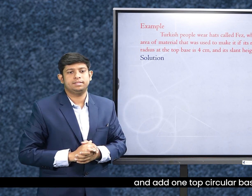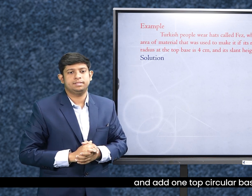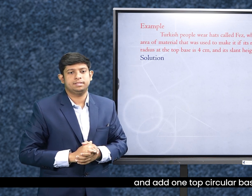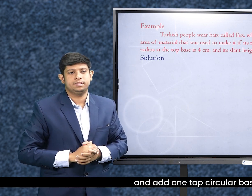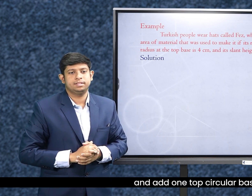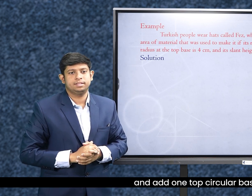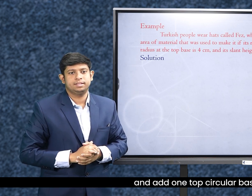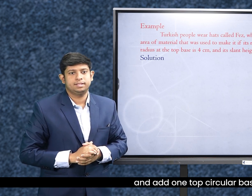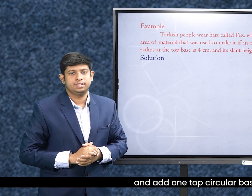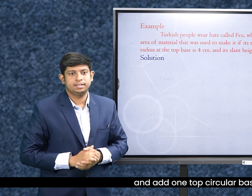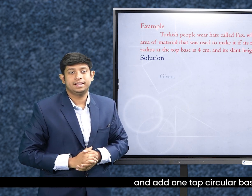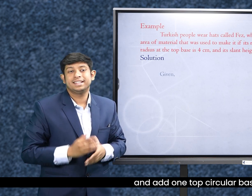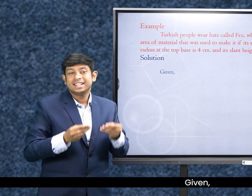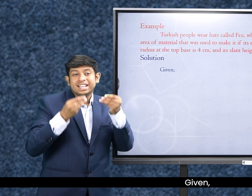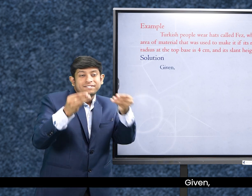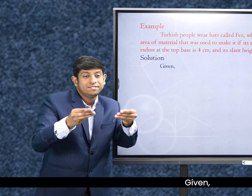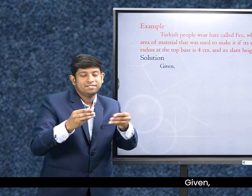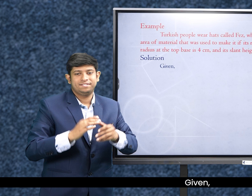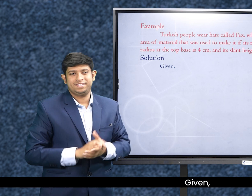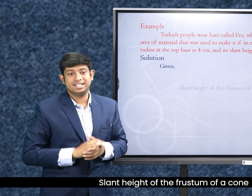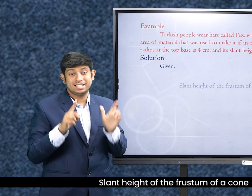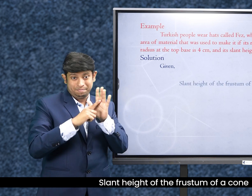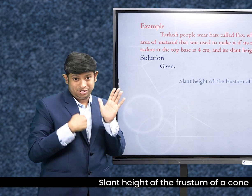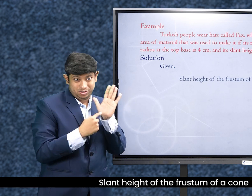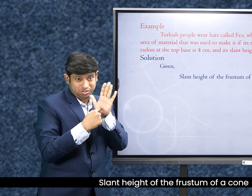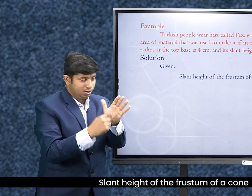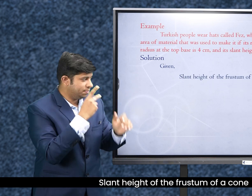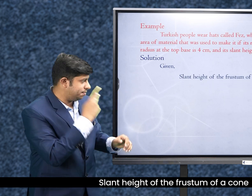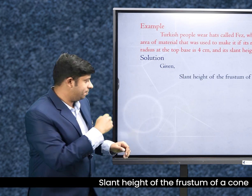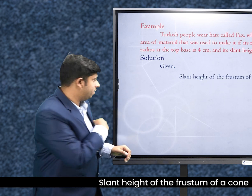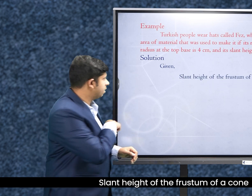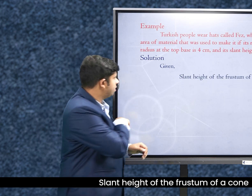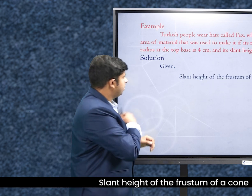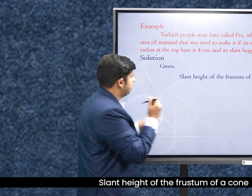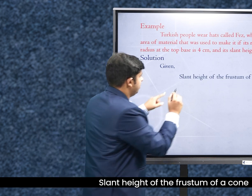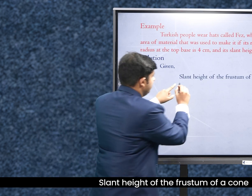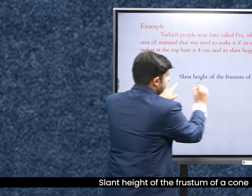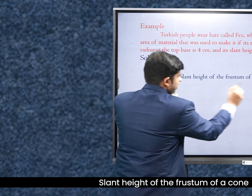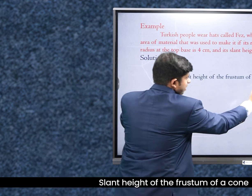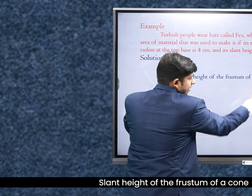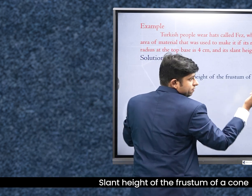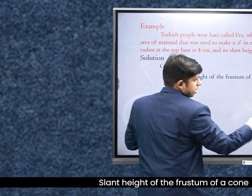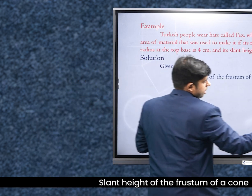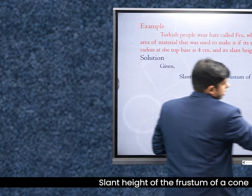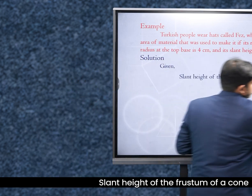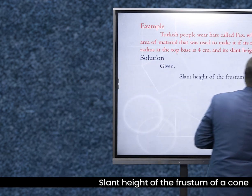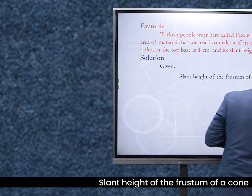circular base. Given slant height of the frustum of a cone L is equal to 15